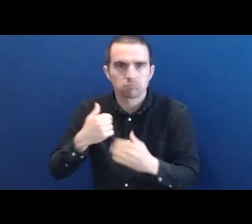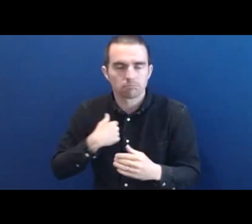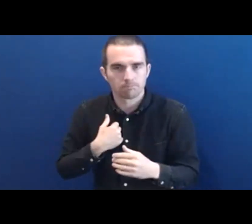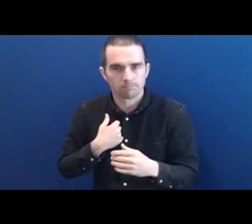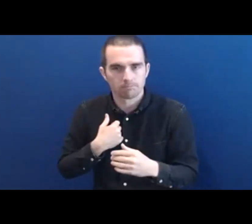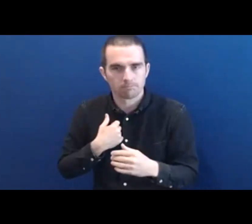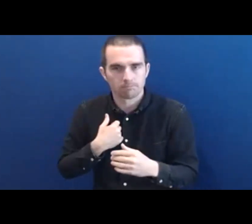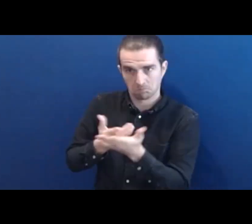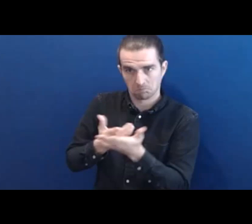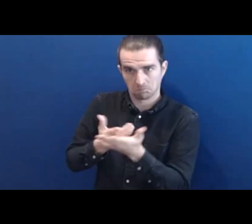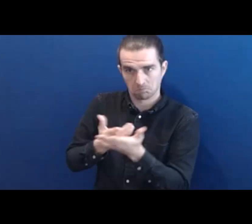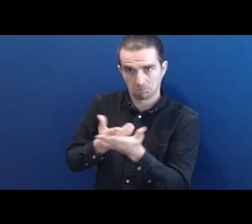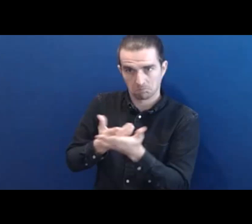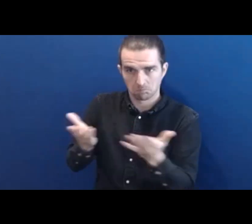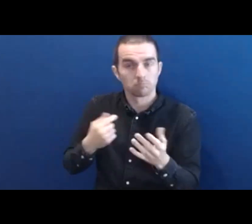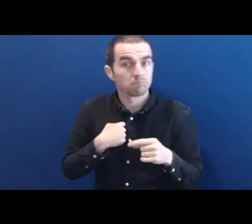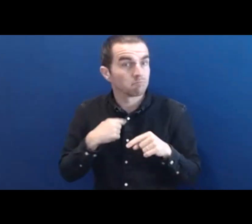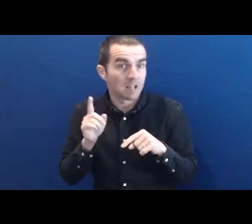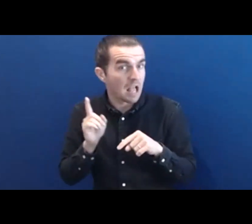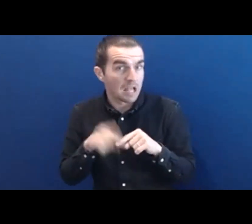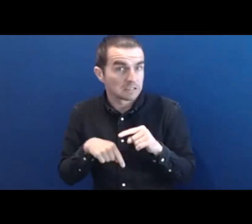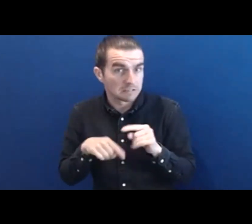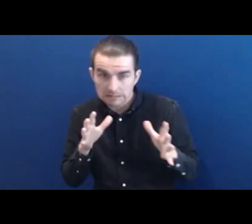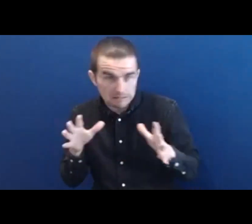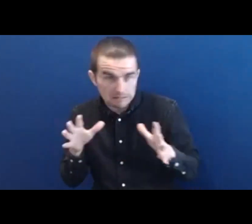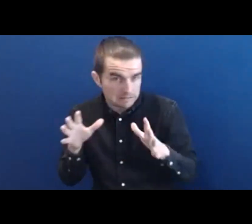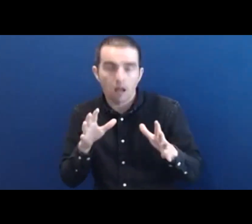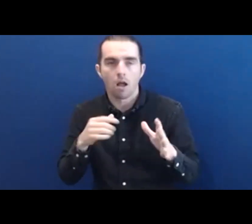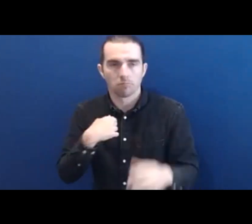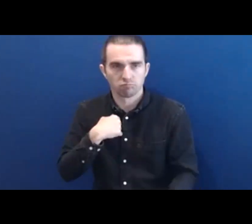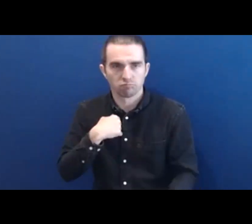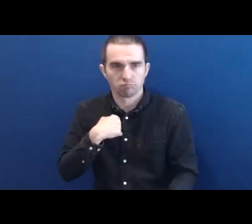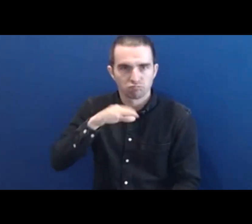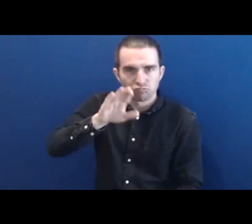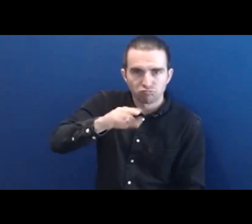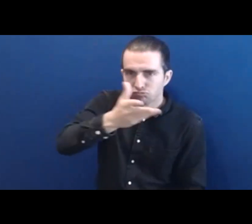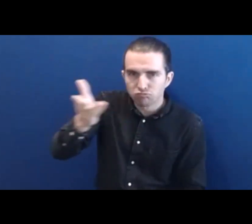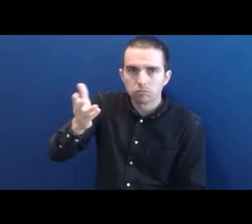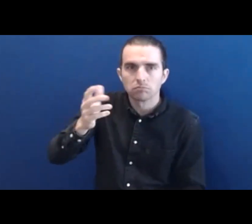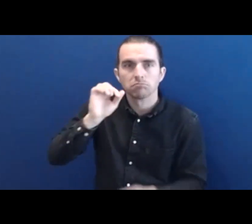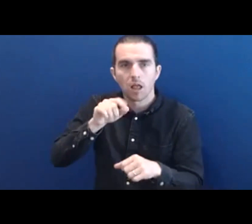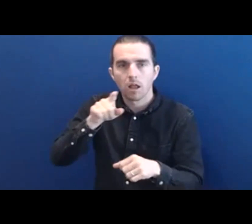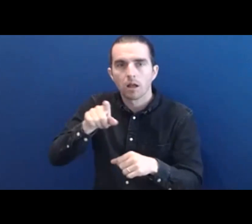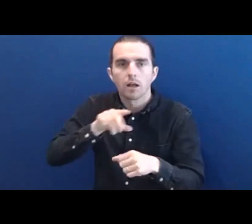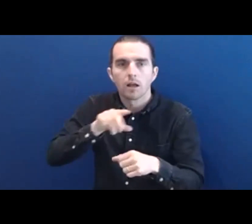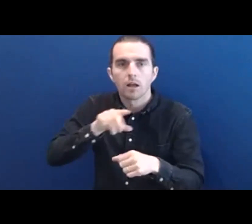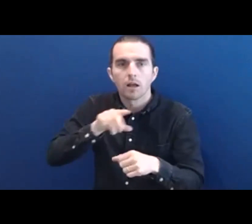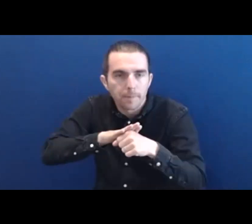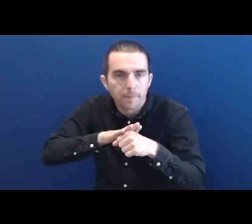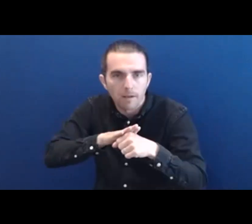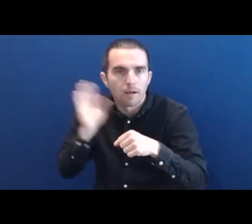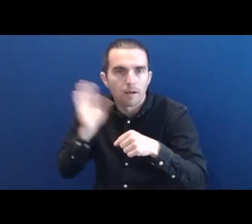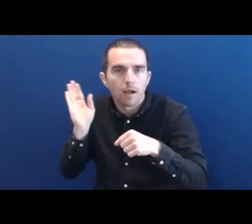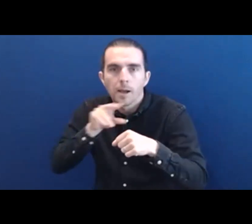IDA, and she'd like to know how organizations like Civic Space could partner with OPDs to